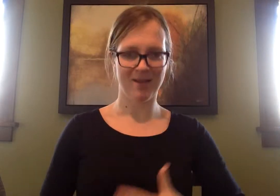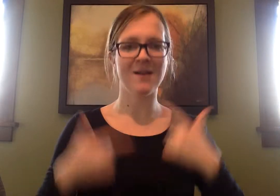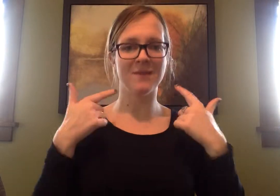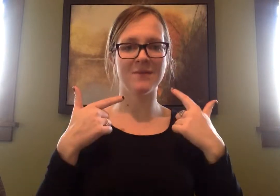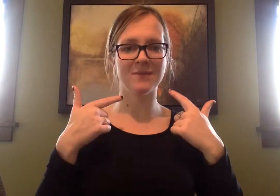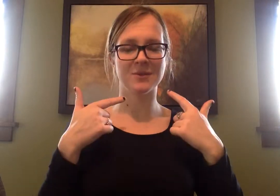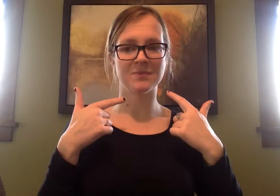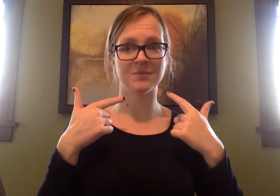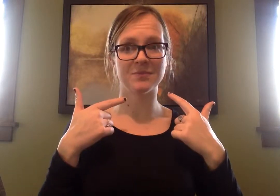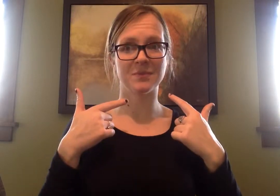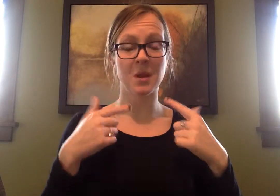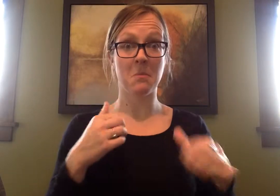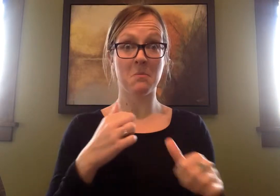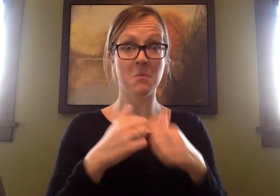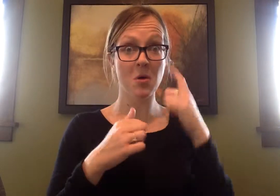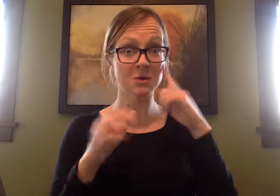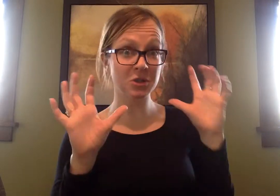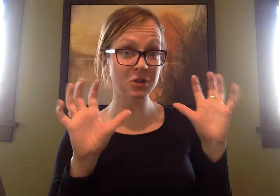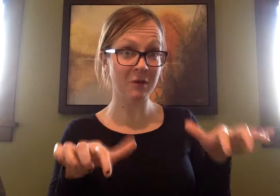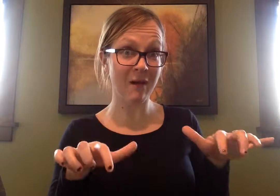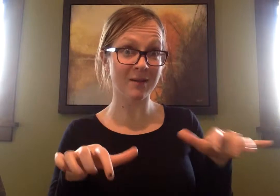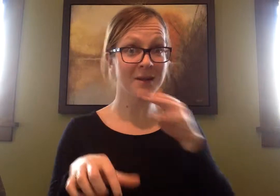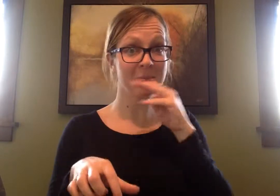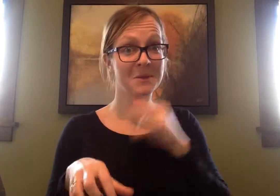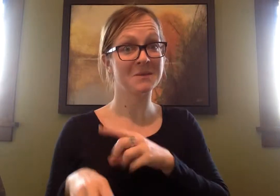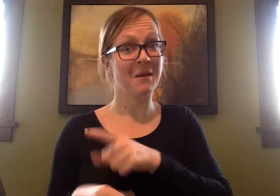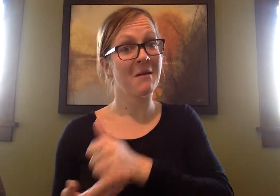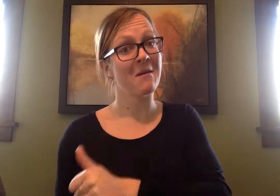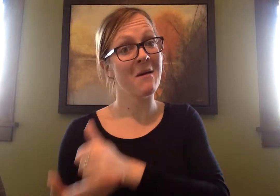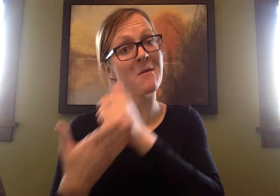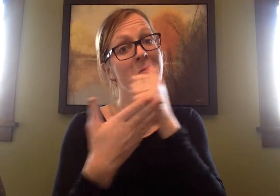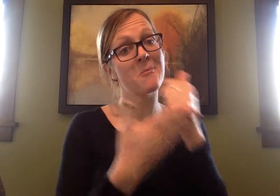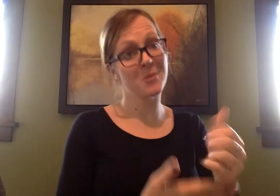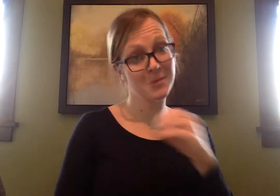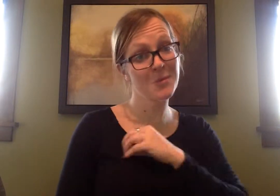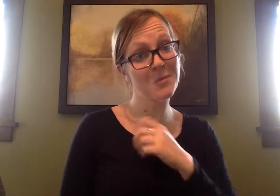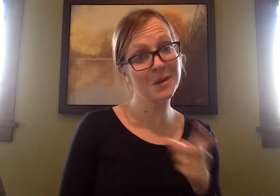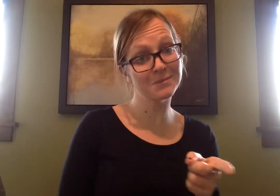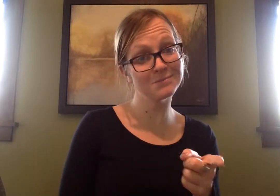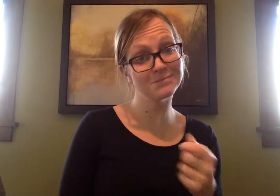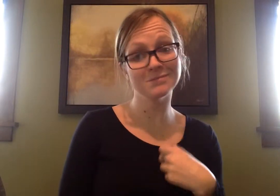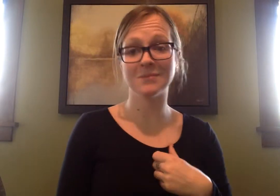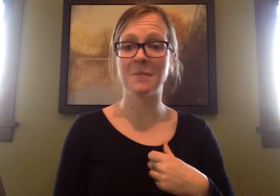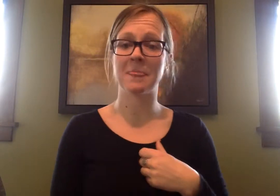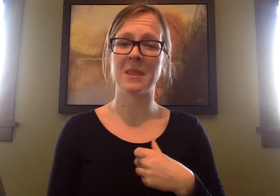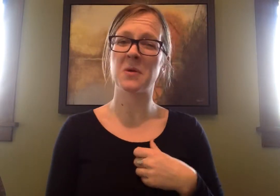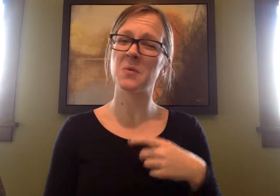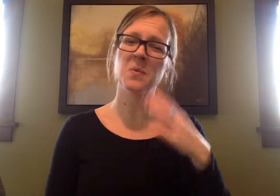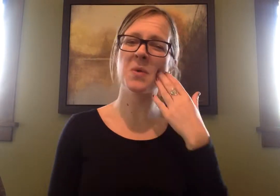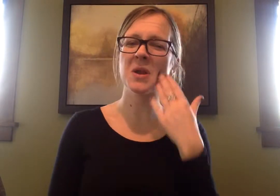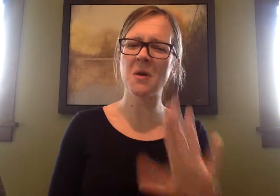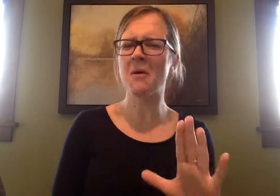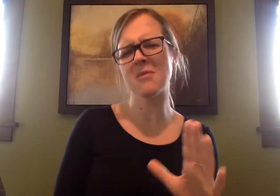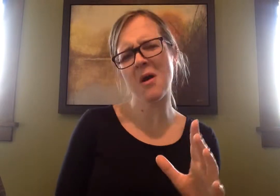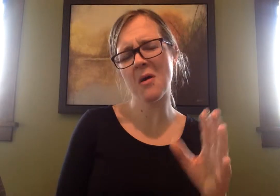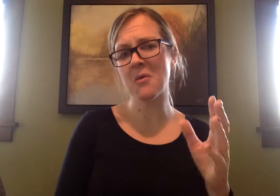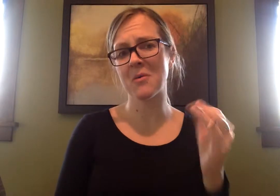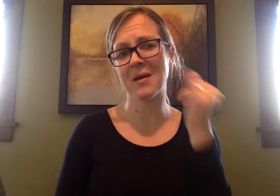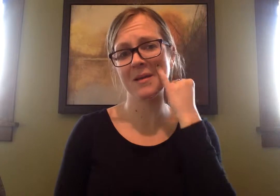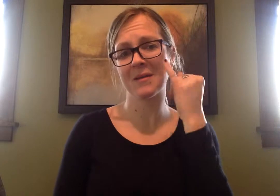has played. We'll never know for sure whether Owen sees Mzee as a mother, a father, or a very good